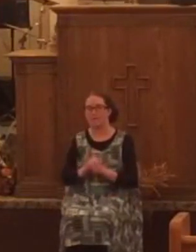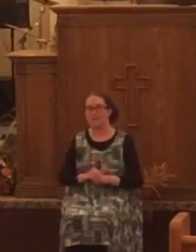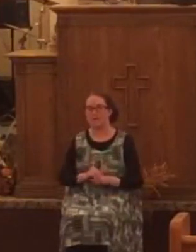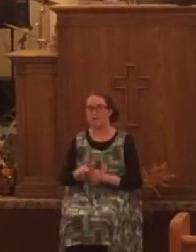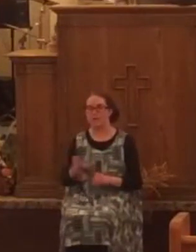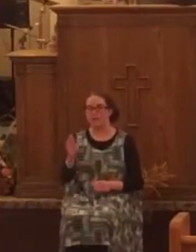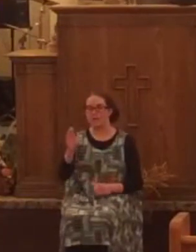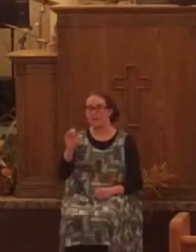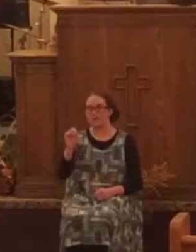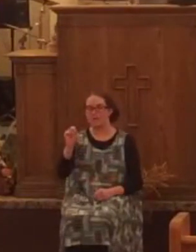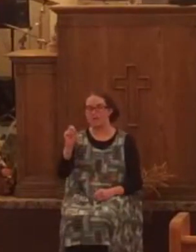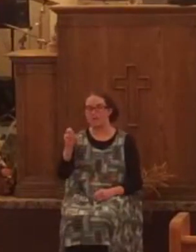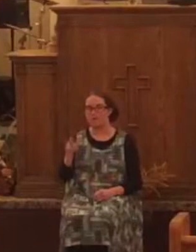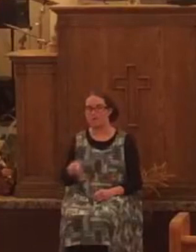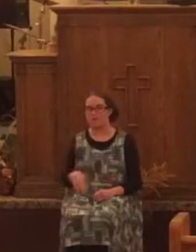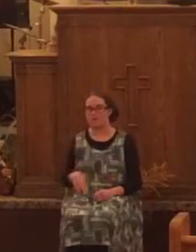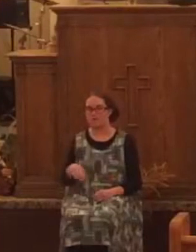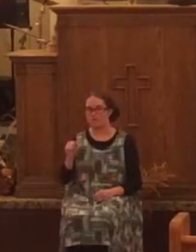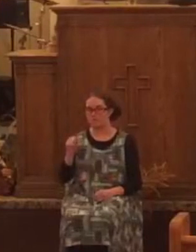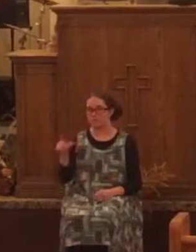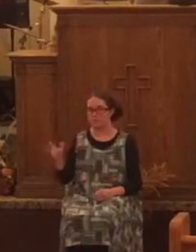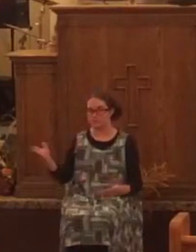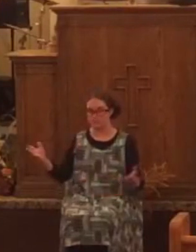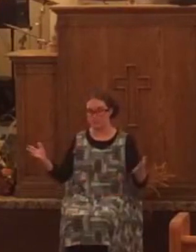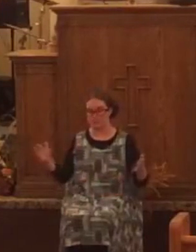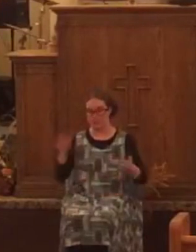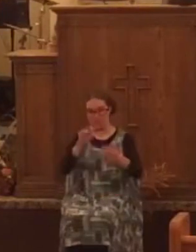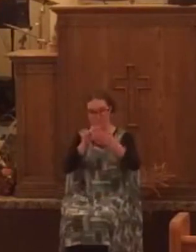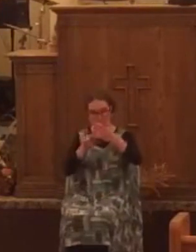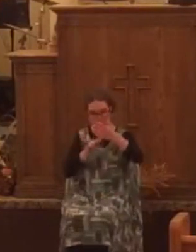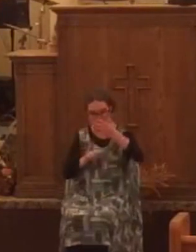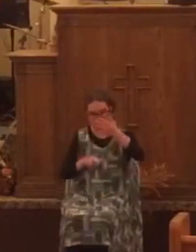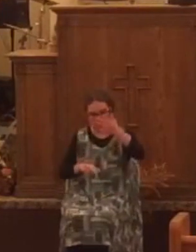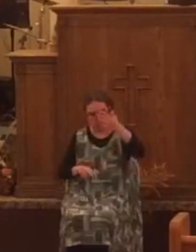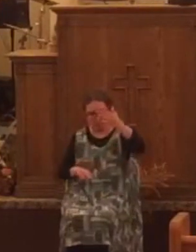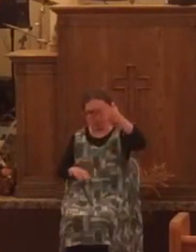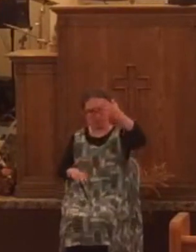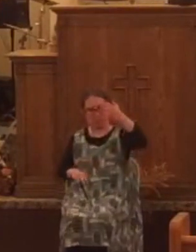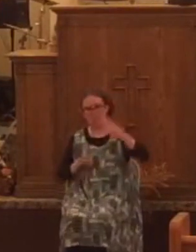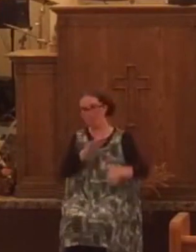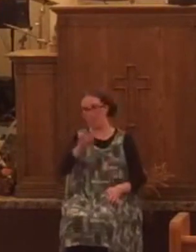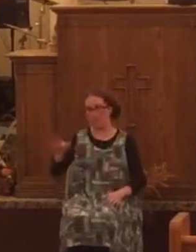All the concerts I ever went to was Alice Cooper and Yucky Yuck Yuck.